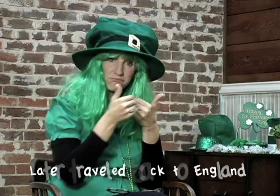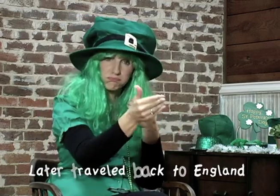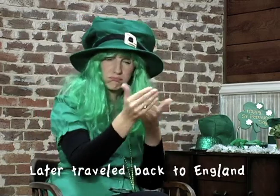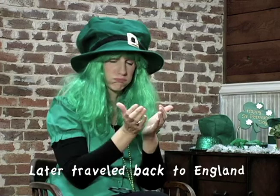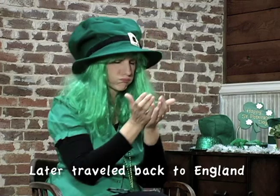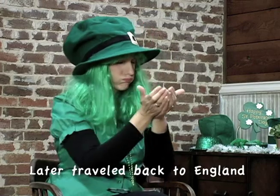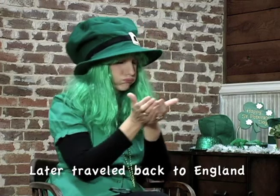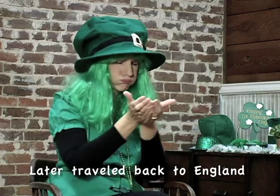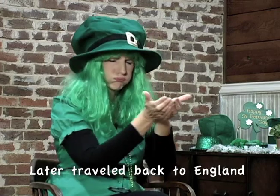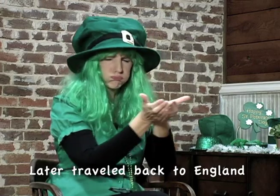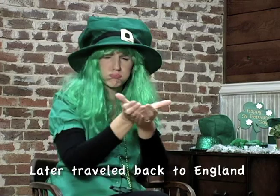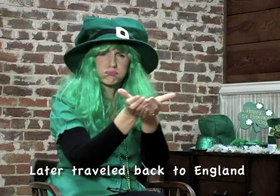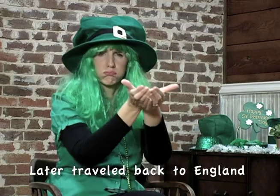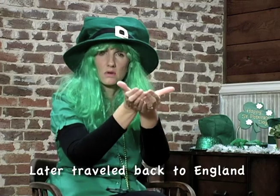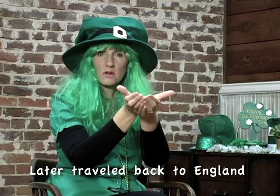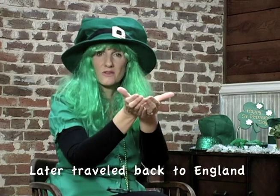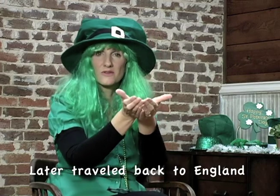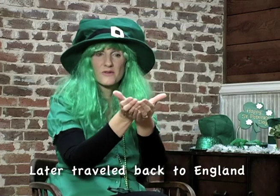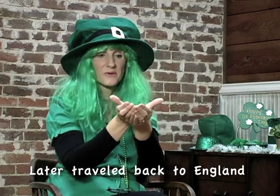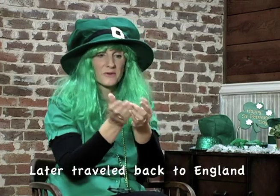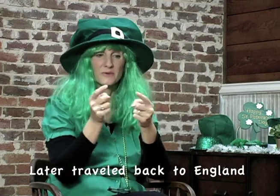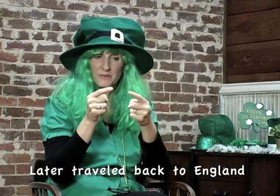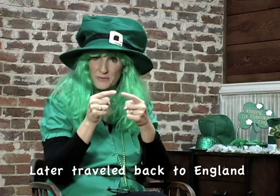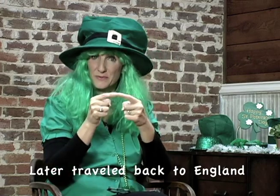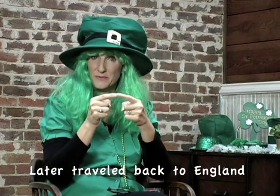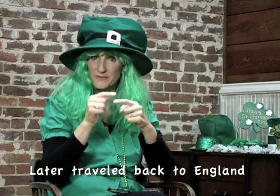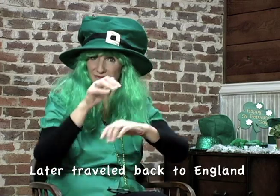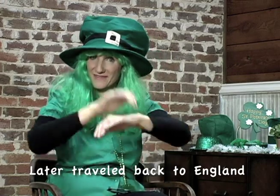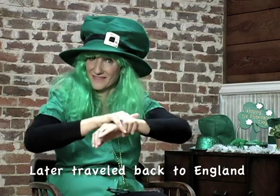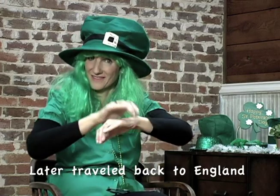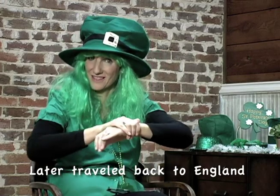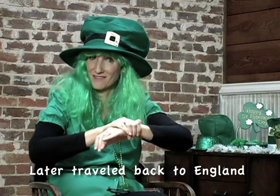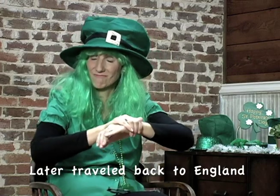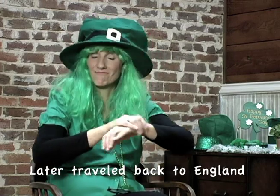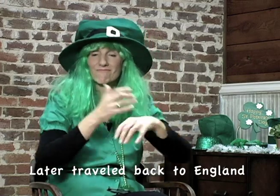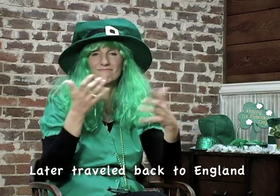And so he went, and he did actually later travel to England.